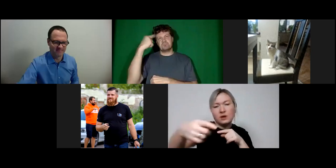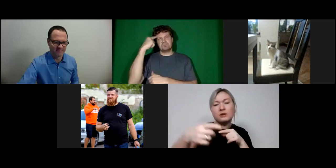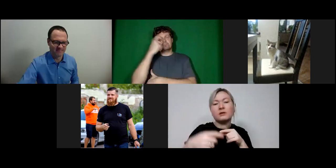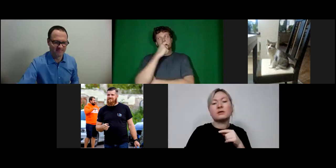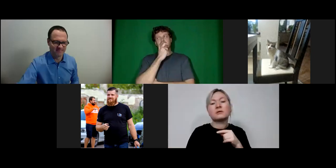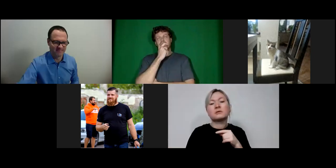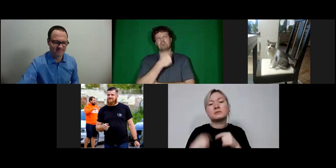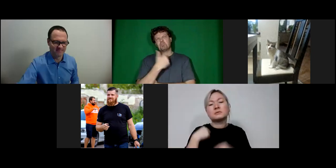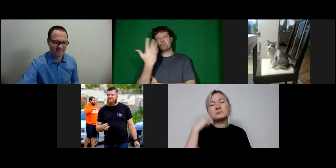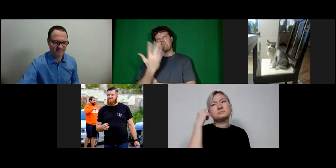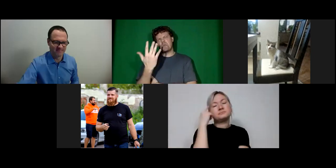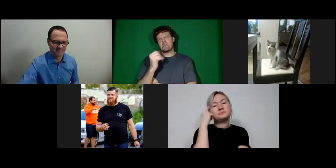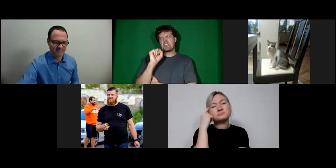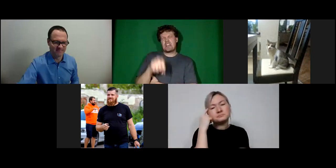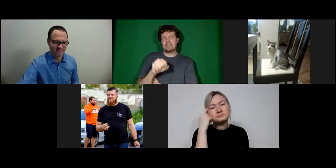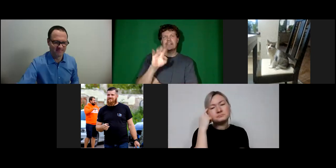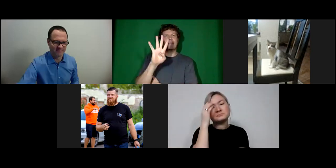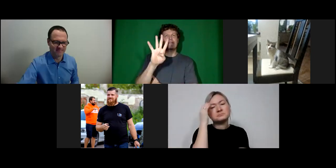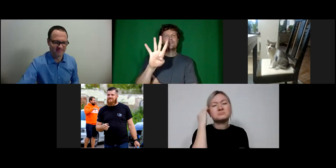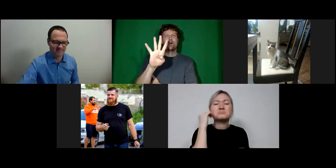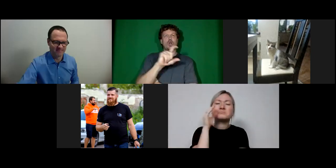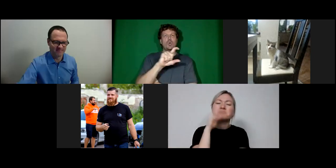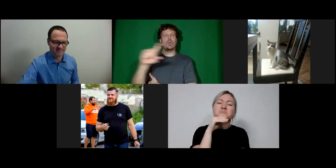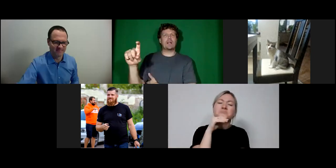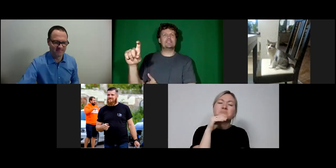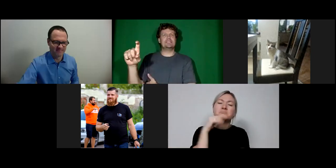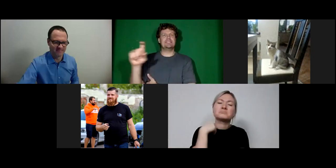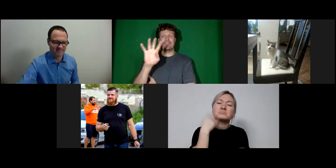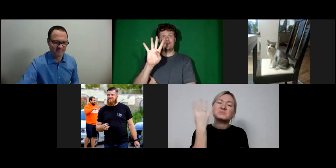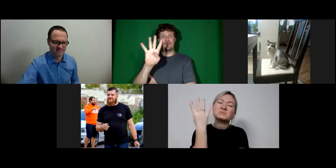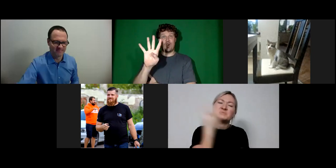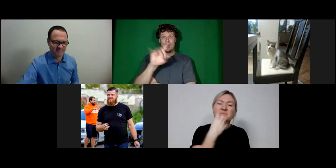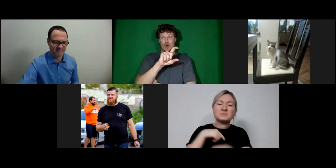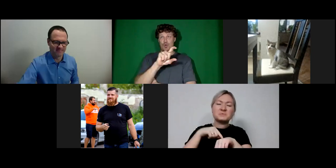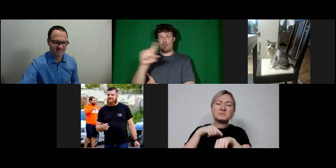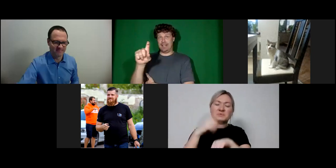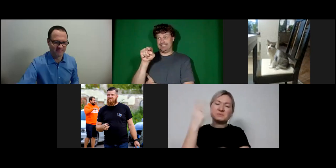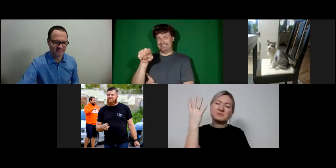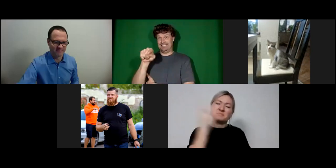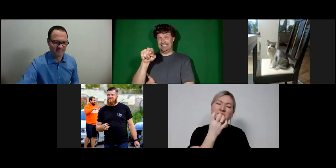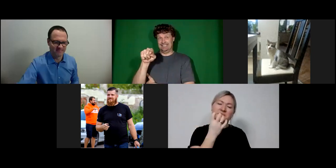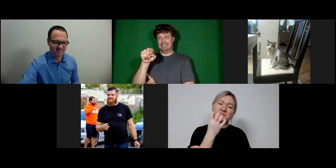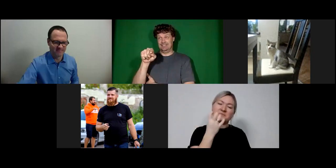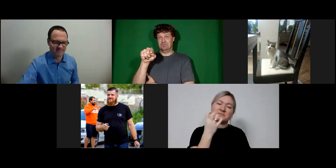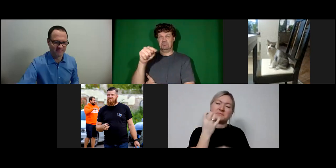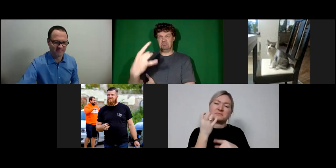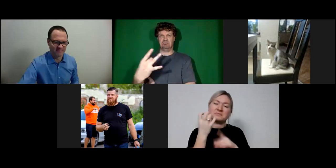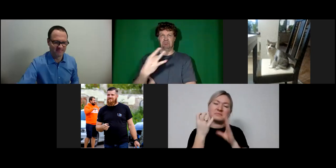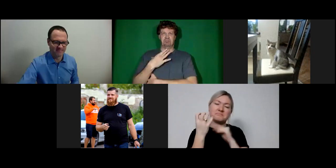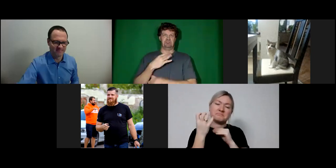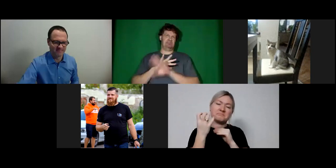the show went on for 12 weeks without a break. And I thought I could maybe last 4 weeks.